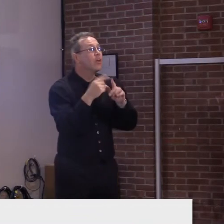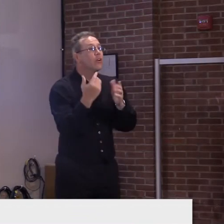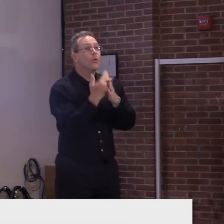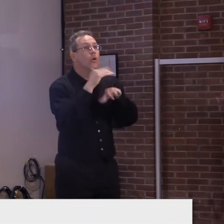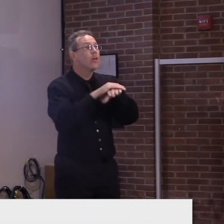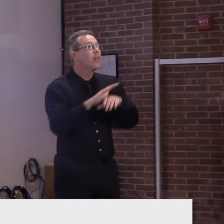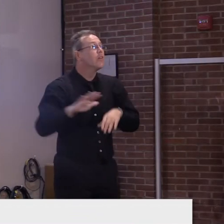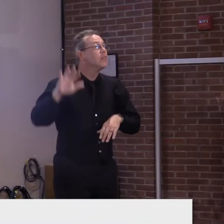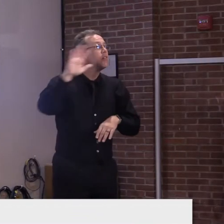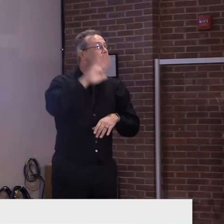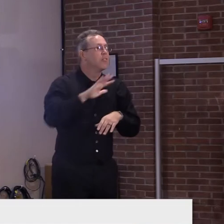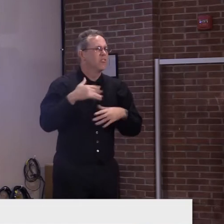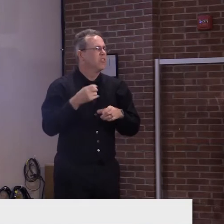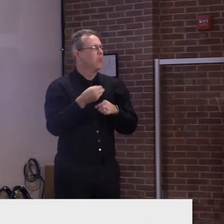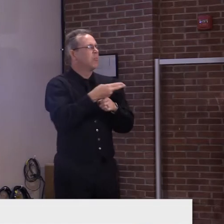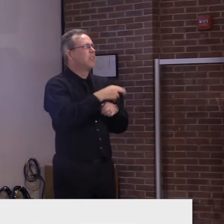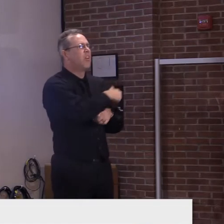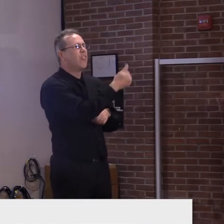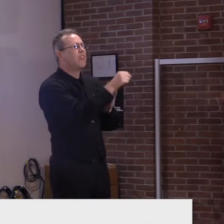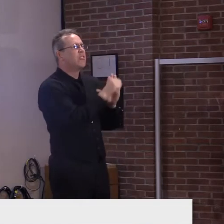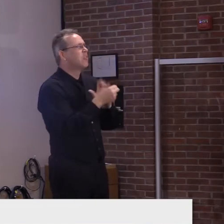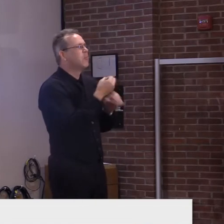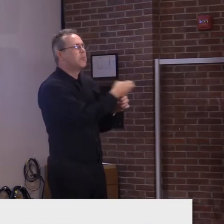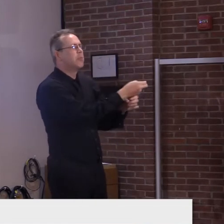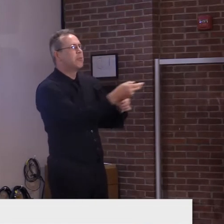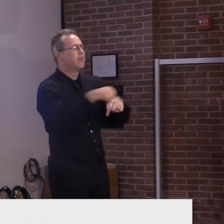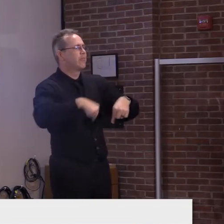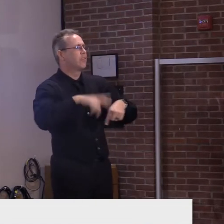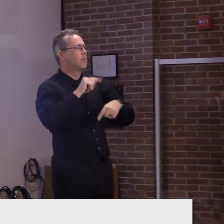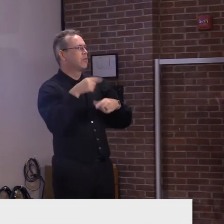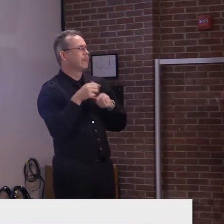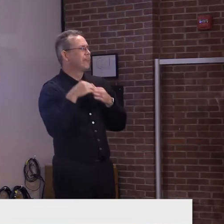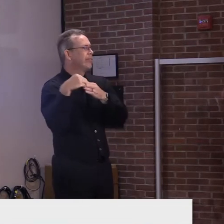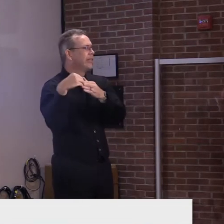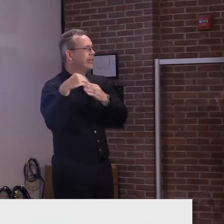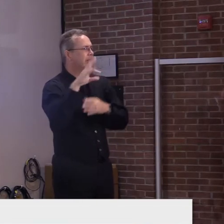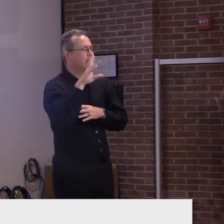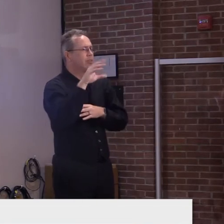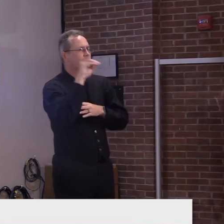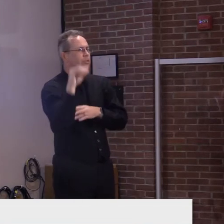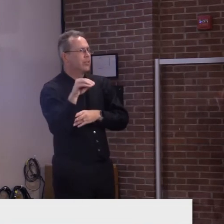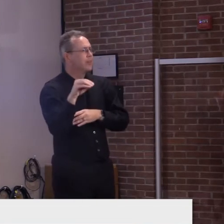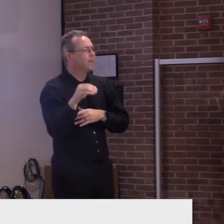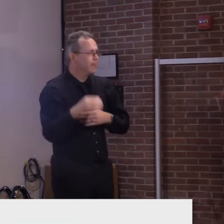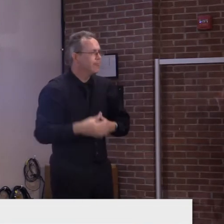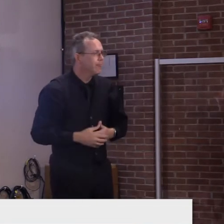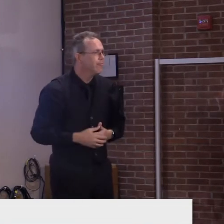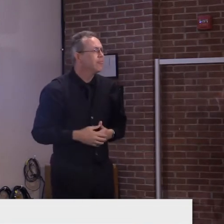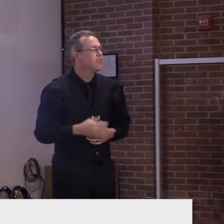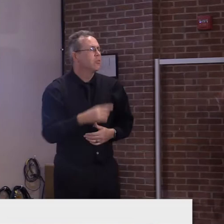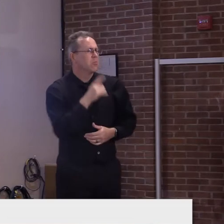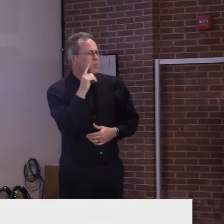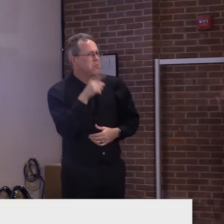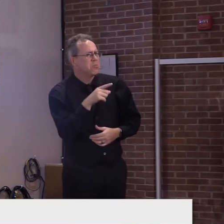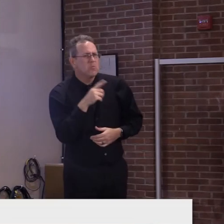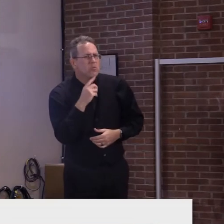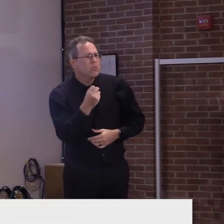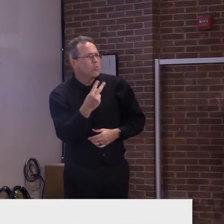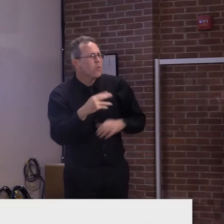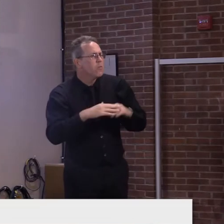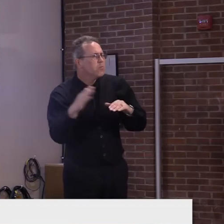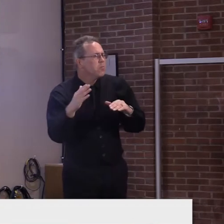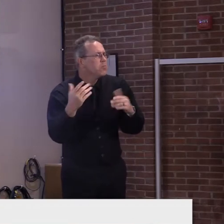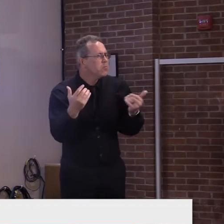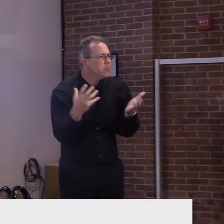rate among this age group. So again, bodes well for our K through 12 system, at least for those students that are able to